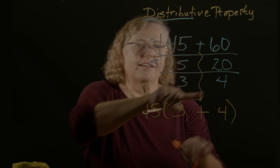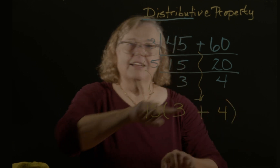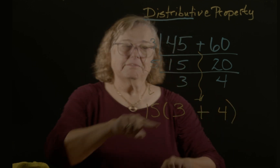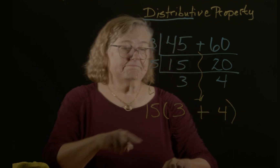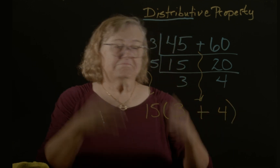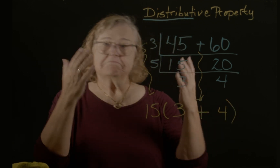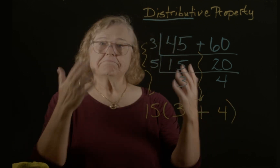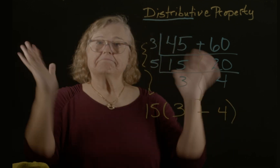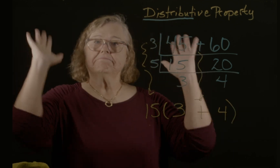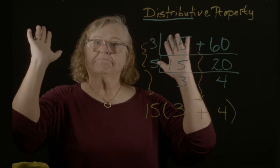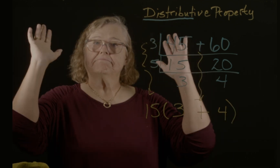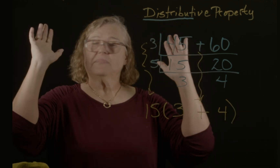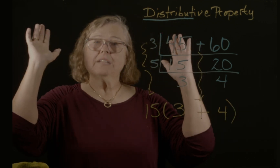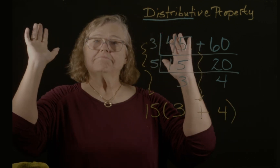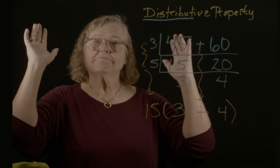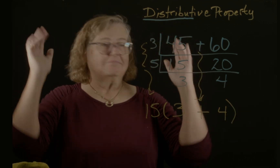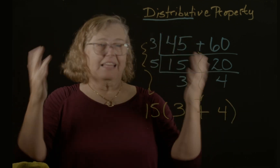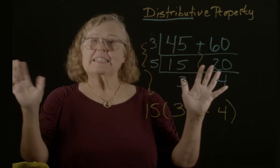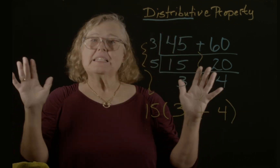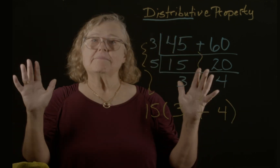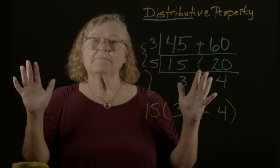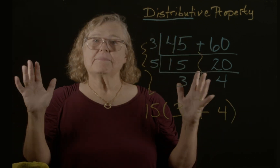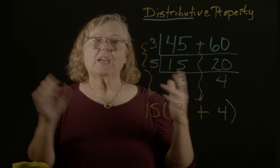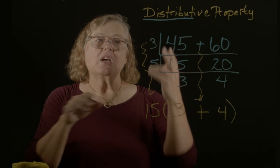Bring down the 4. Closing parenthesis. That's it.